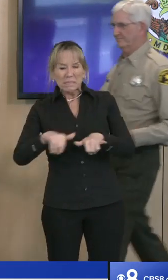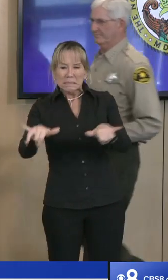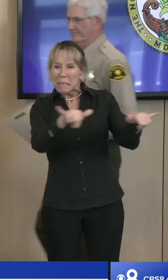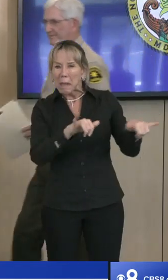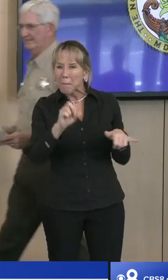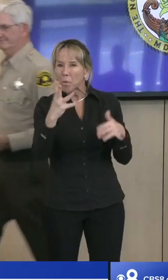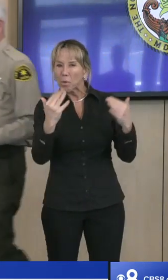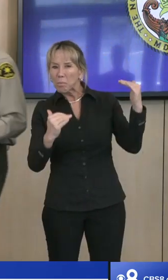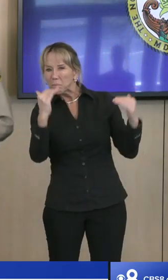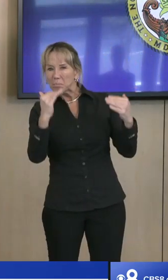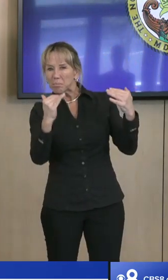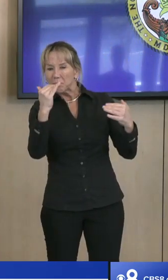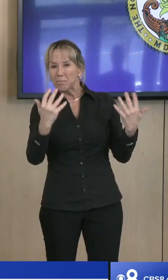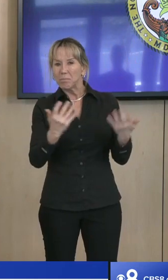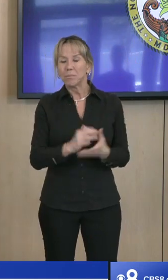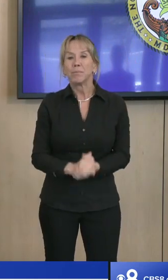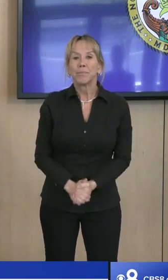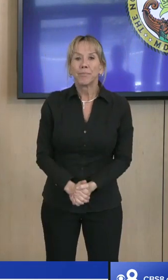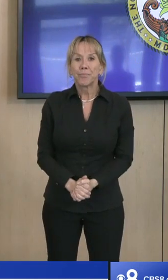that question.